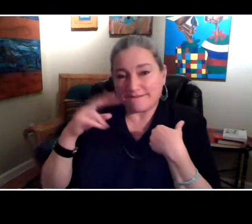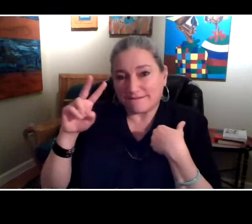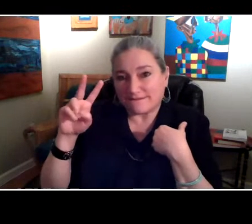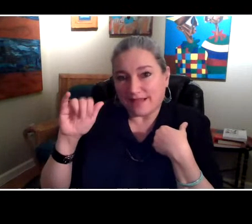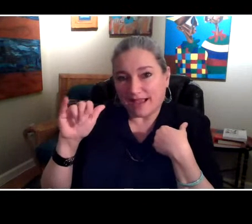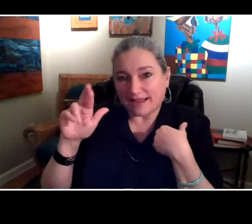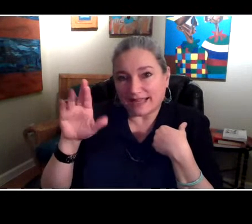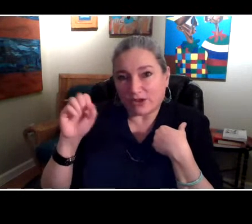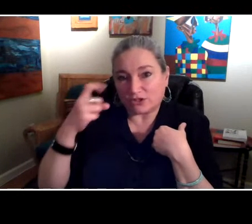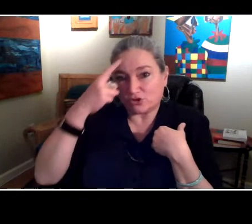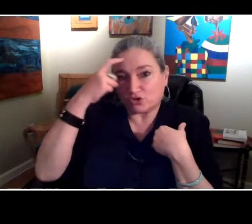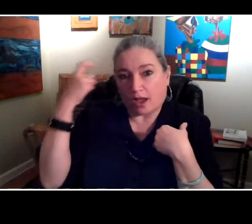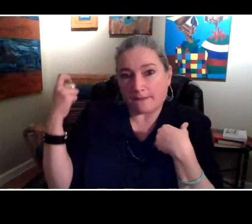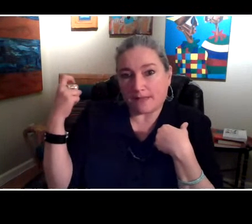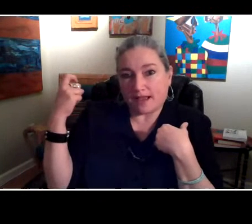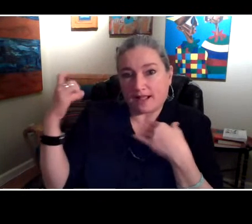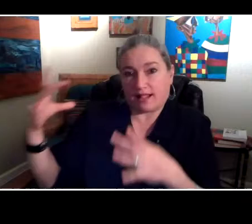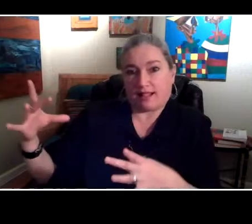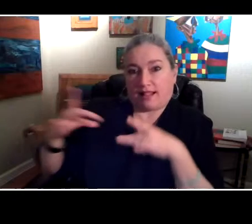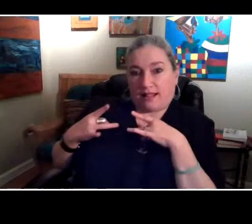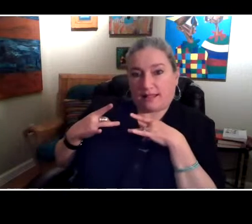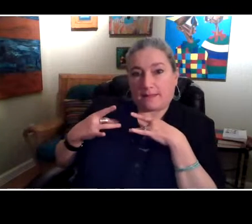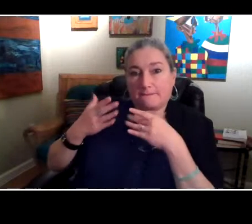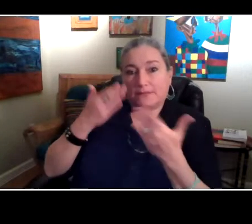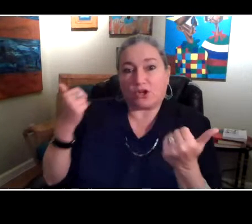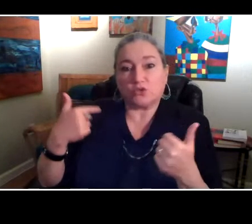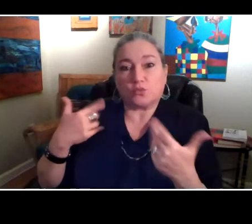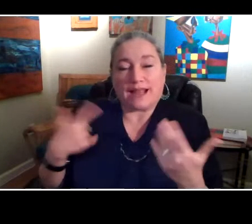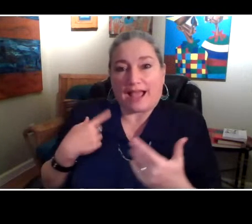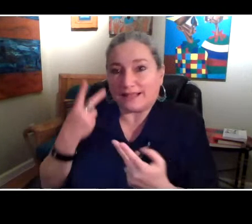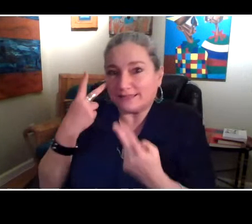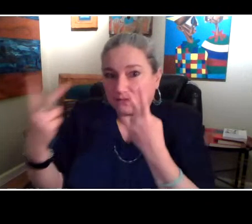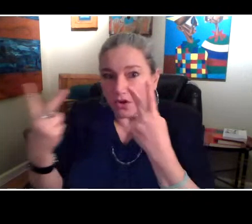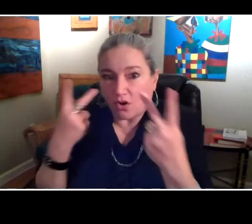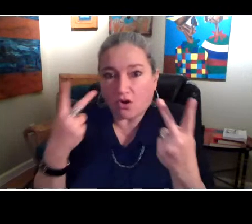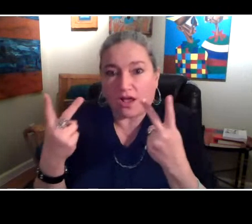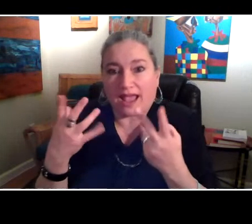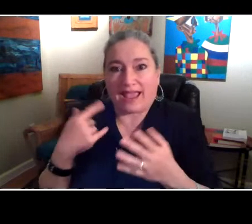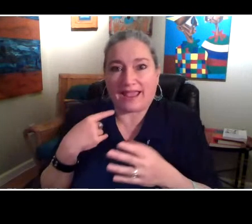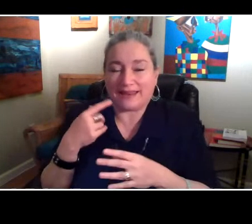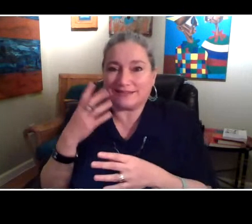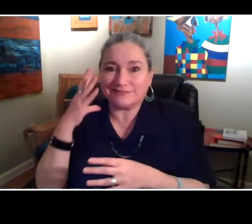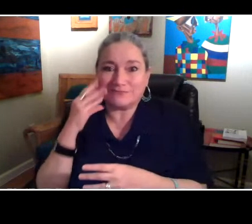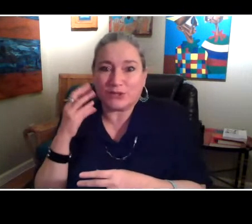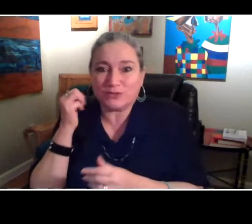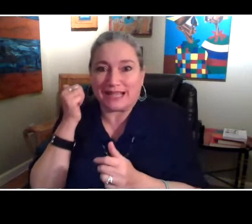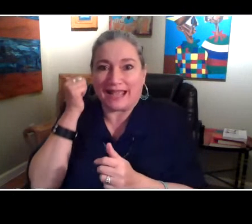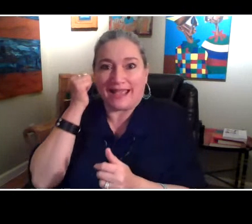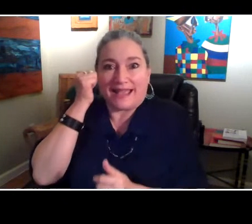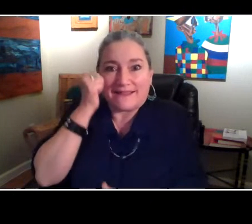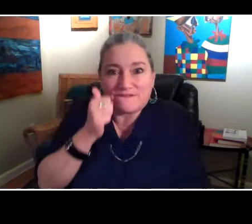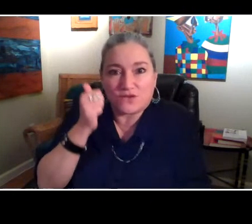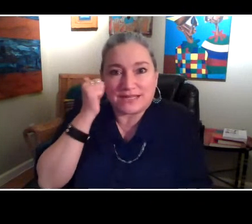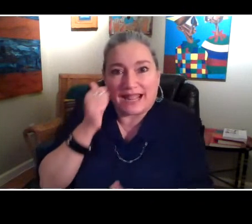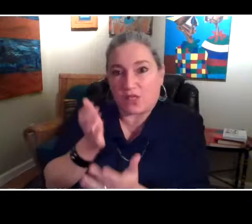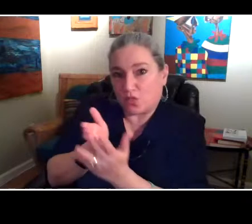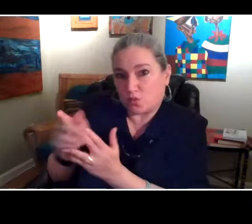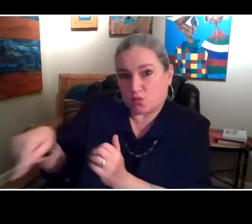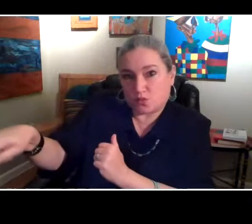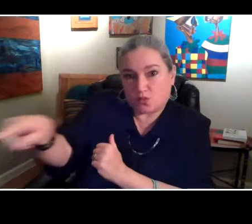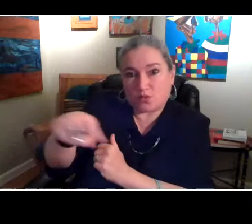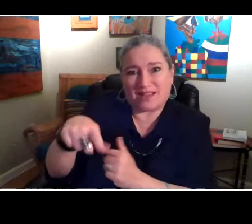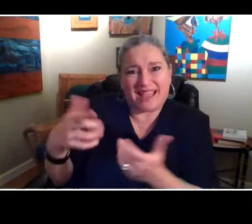deaf family. But I have vicarious trauma because of what I've witnessed and dealt with every